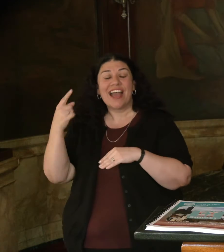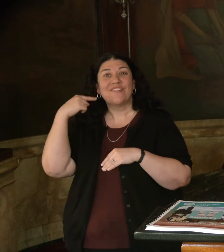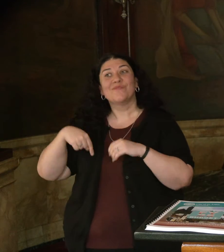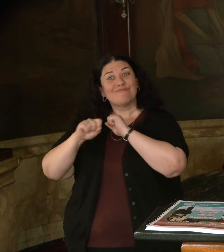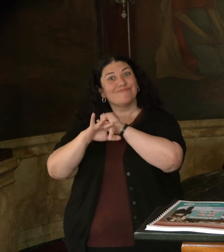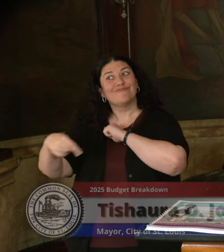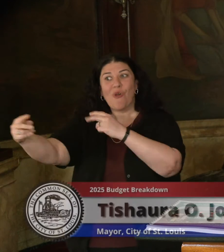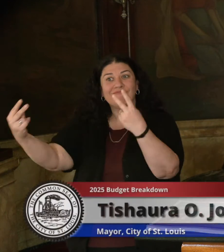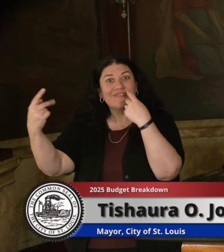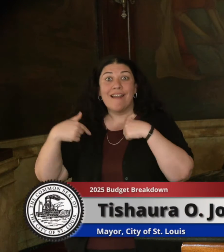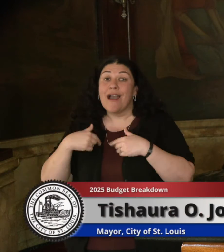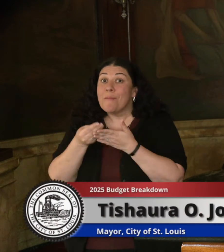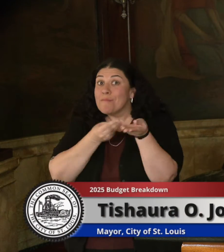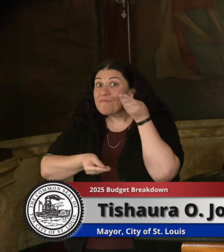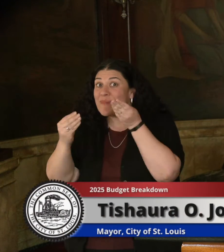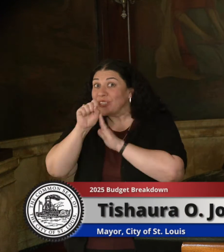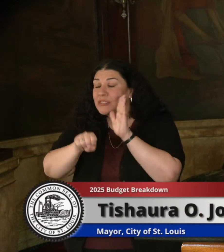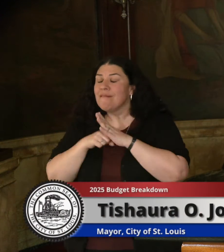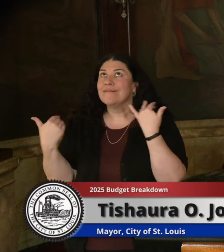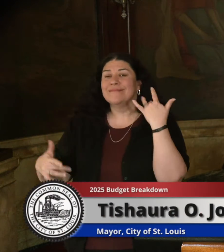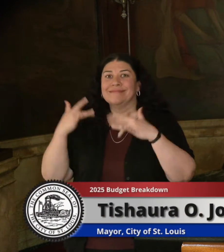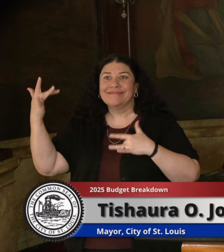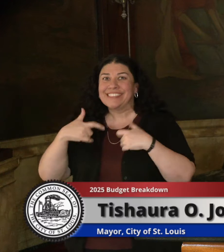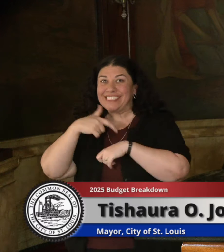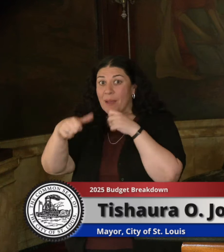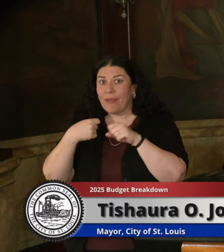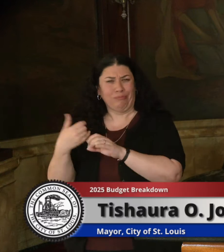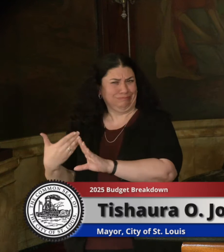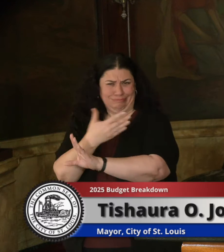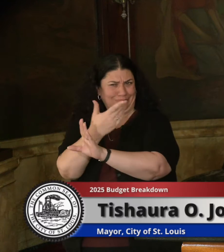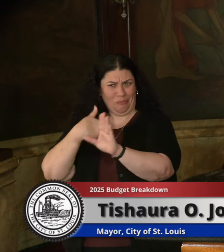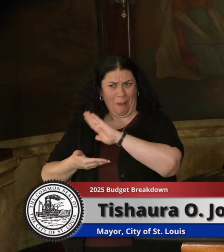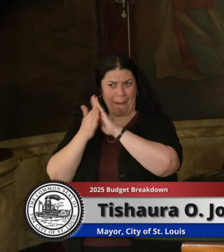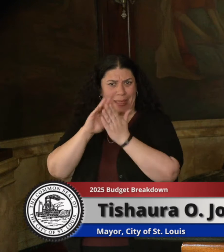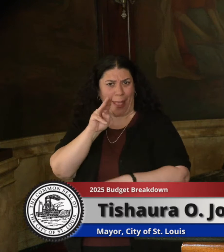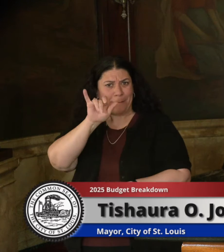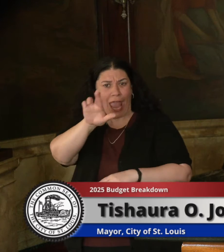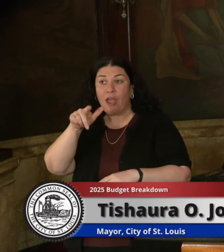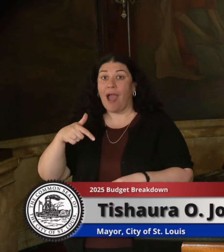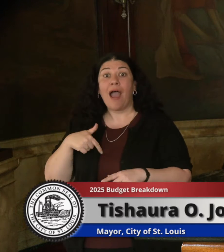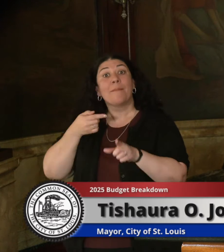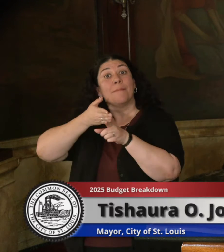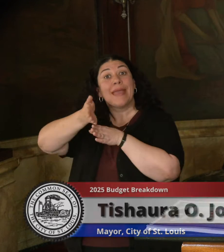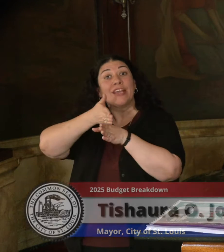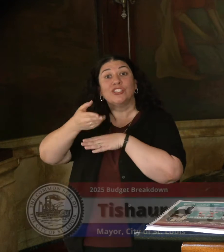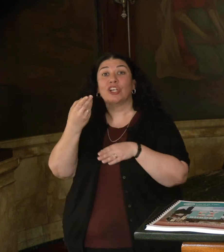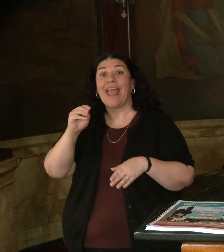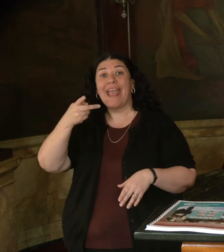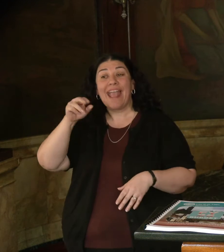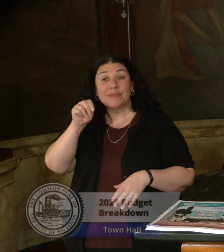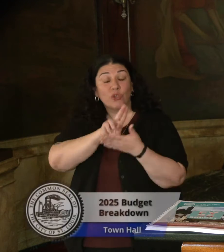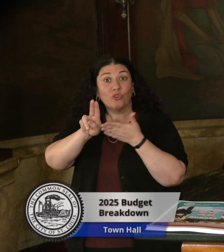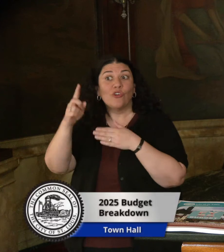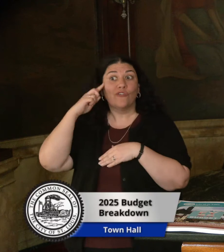Budget season is one of my favorite times of the year. Long before I became mayor, I majored in finance at Hampton